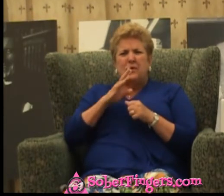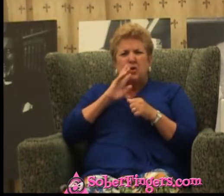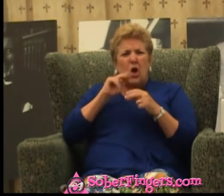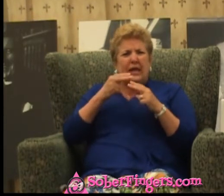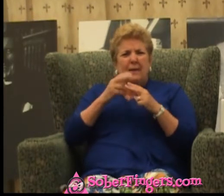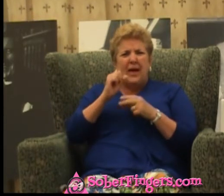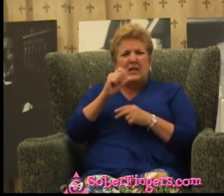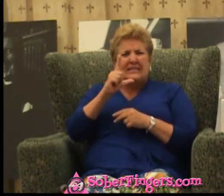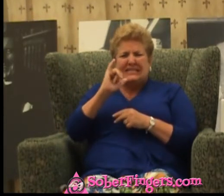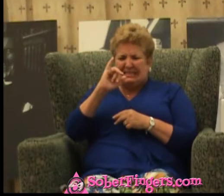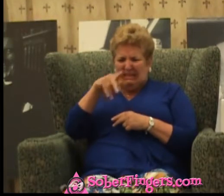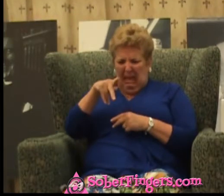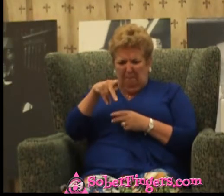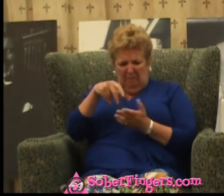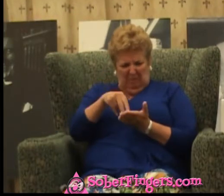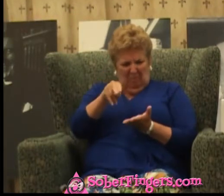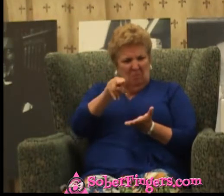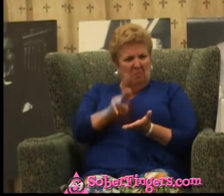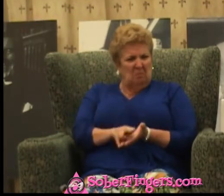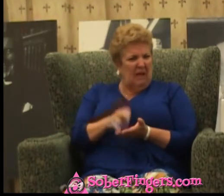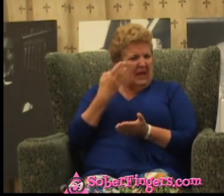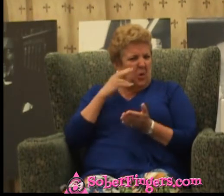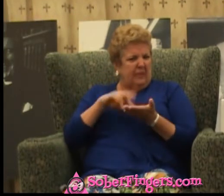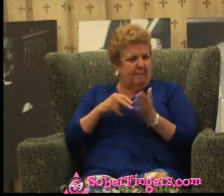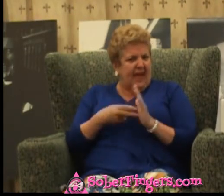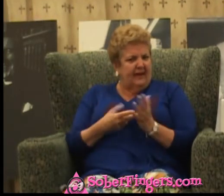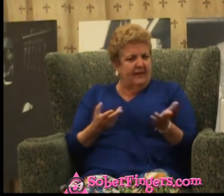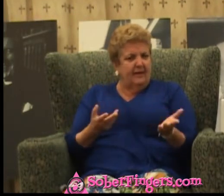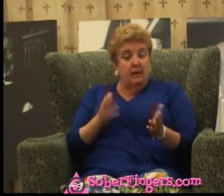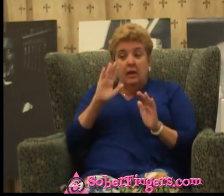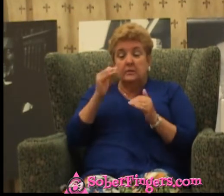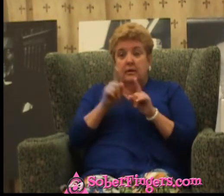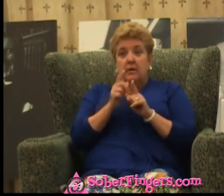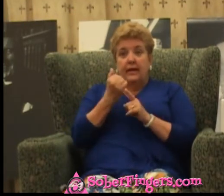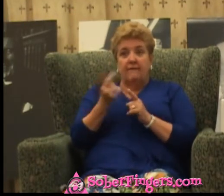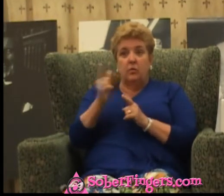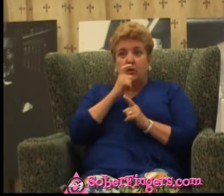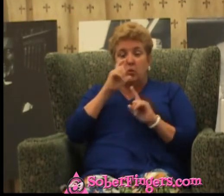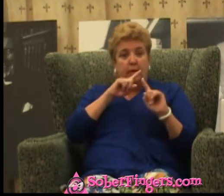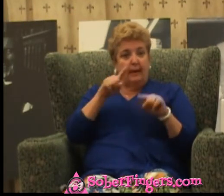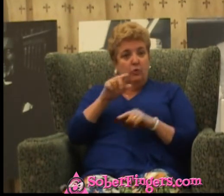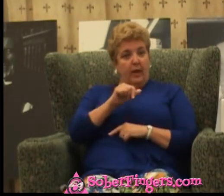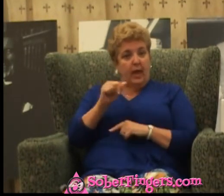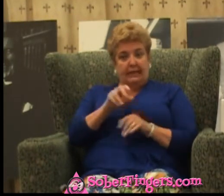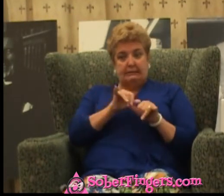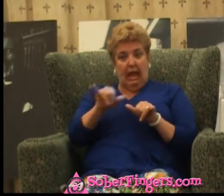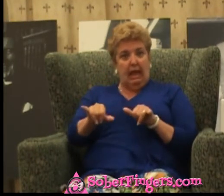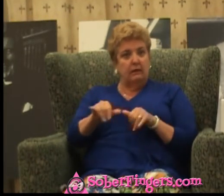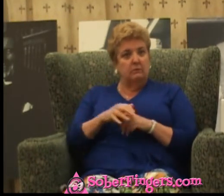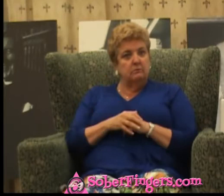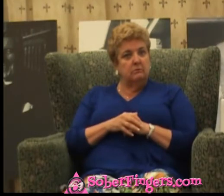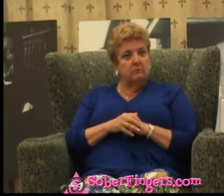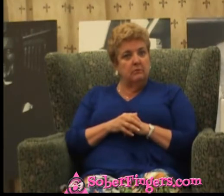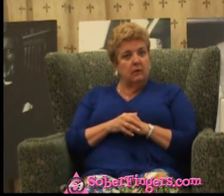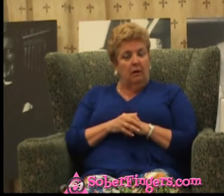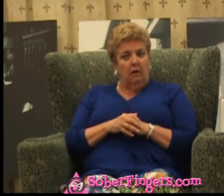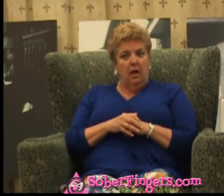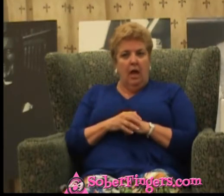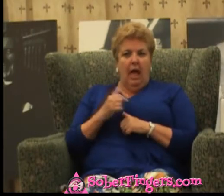even know what the word meant. It seemed like almost everybody that came just stayed. And I guess I had about 3 months